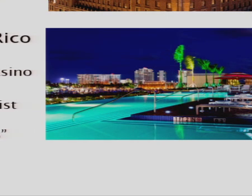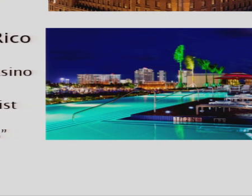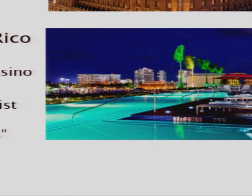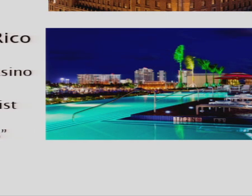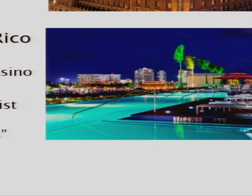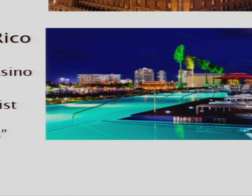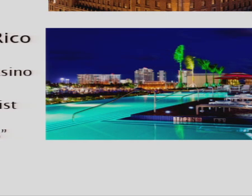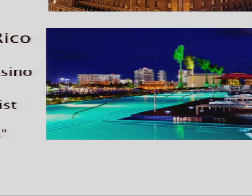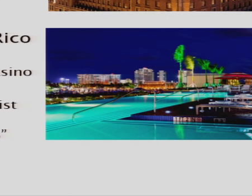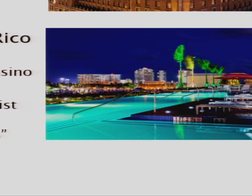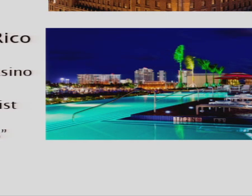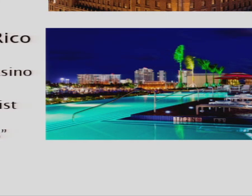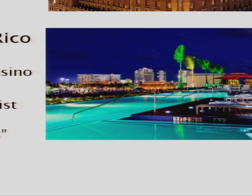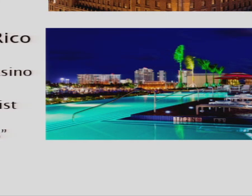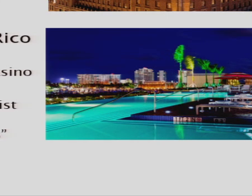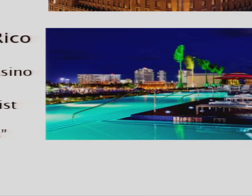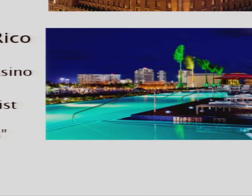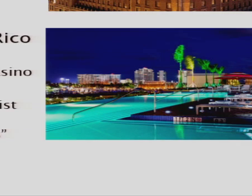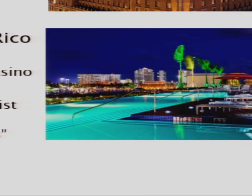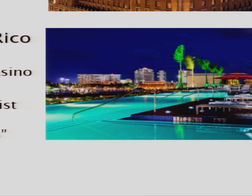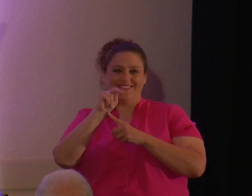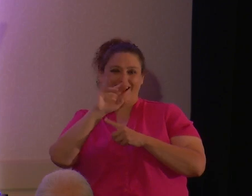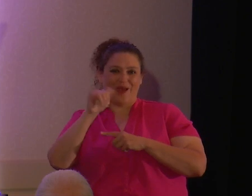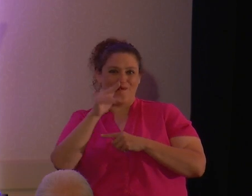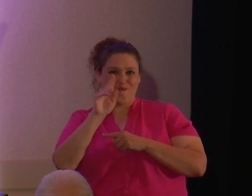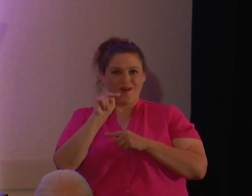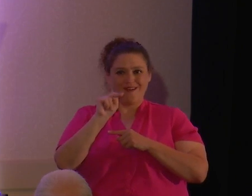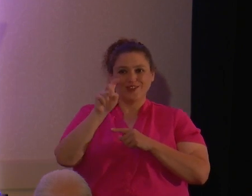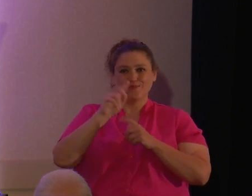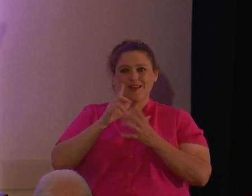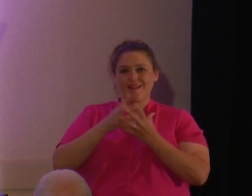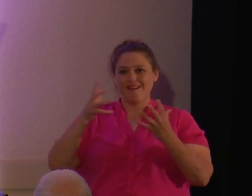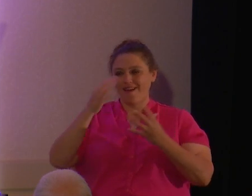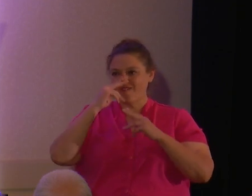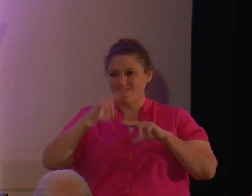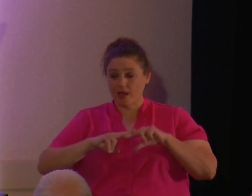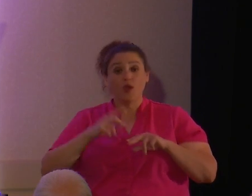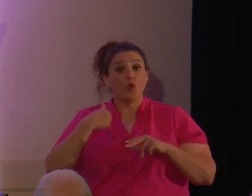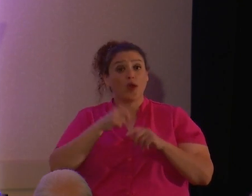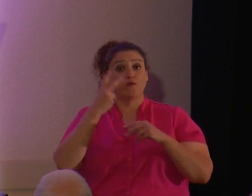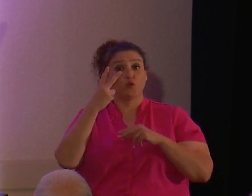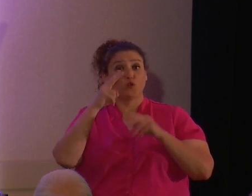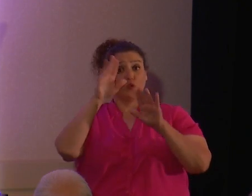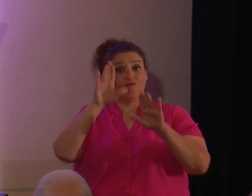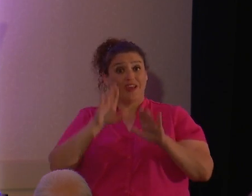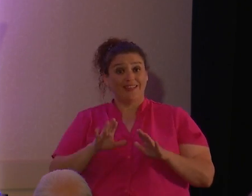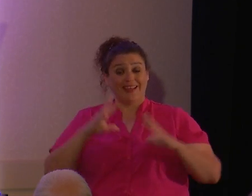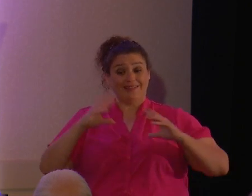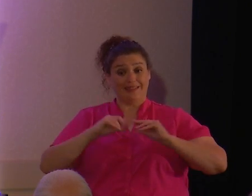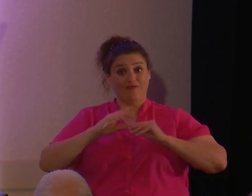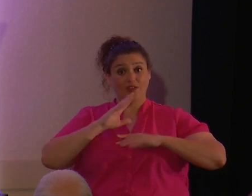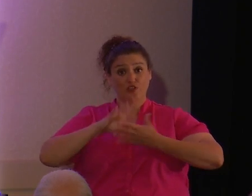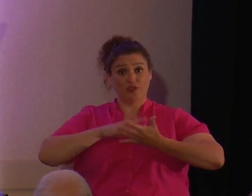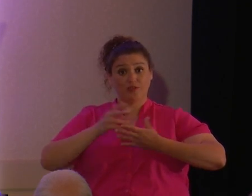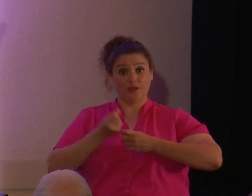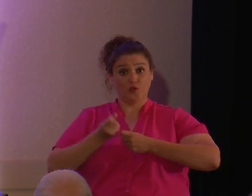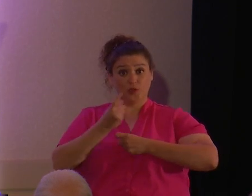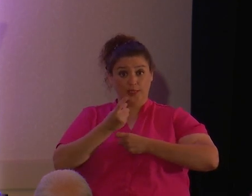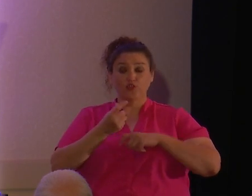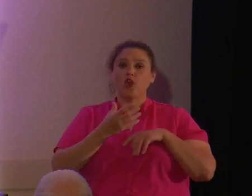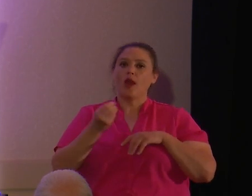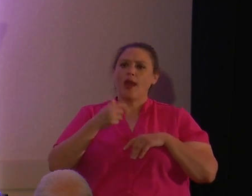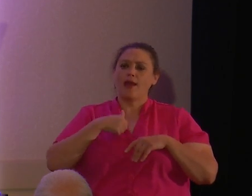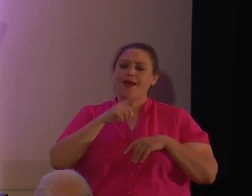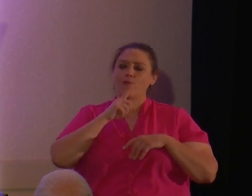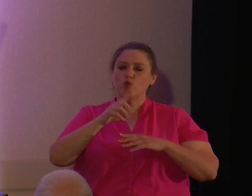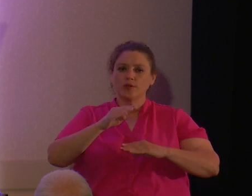So get ready to come to San Juan, because it's going to be a lot of fun. So we've got two fantastic conventions scheduled up for you next year, and I am really